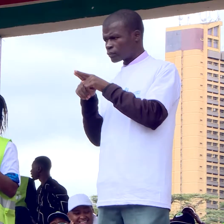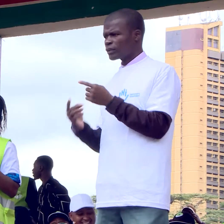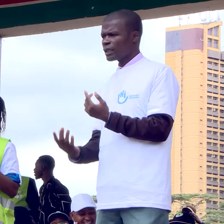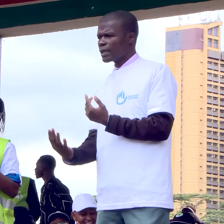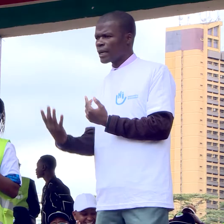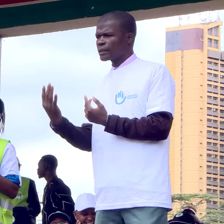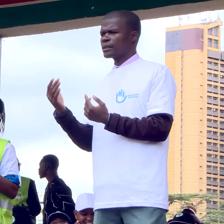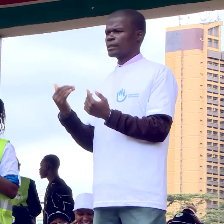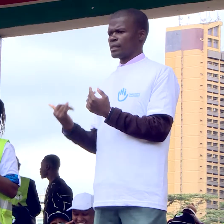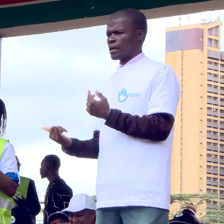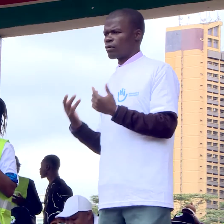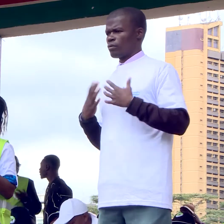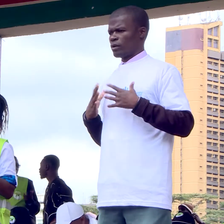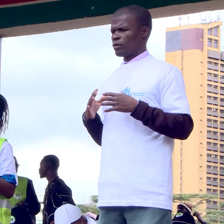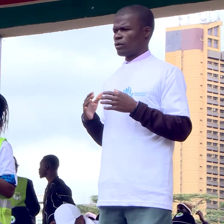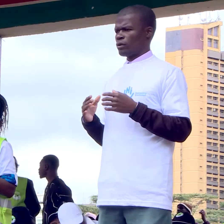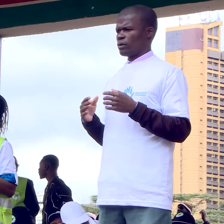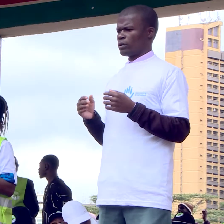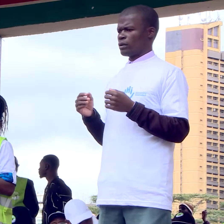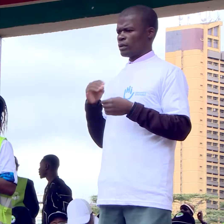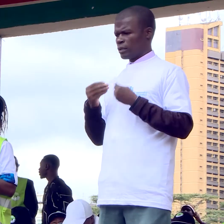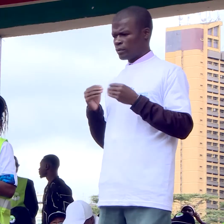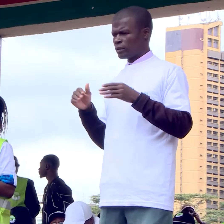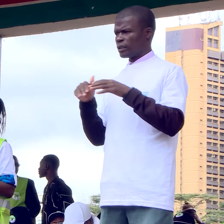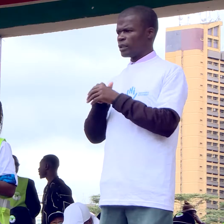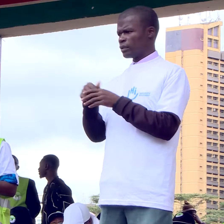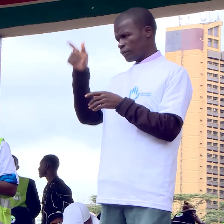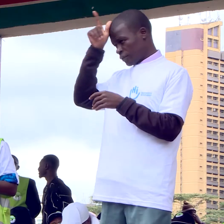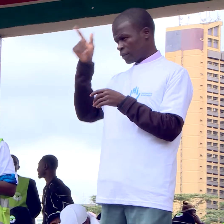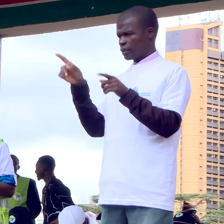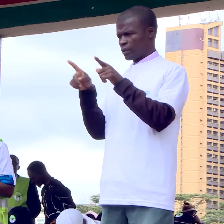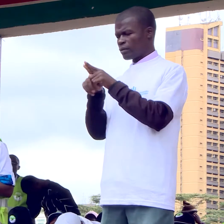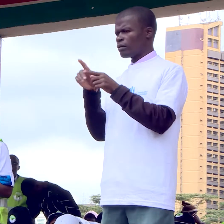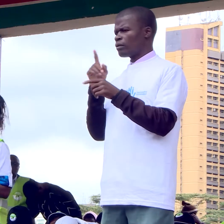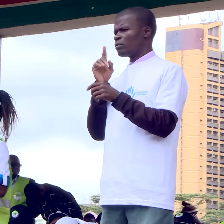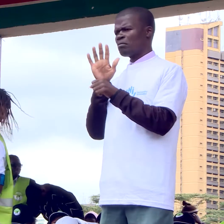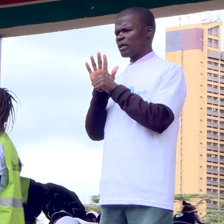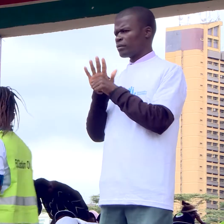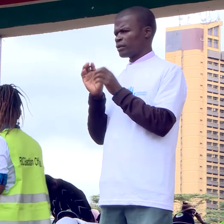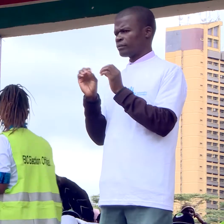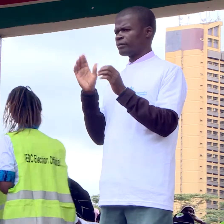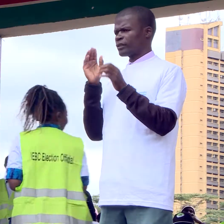the person with disabilities in the village. So I don't have much. God bless you.